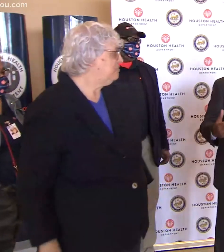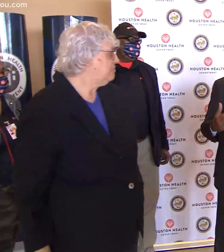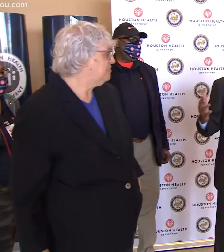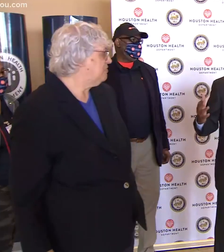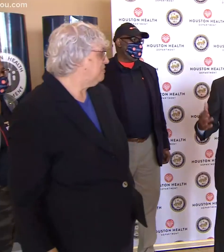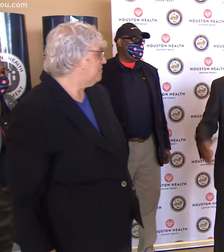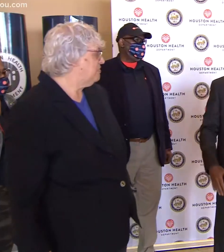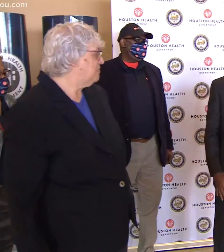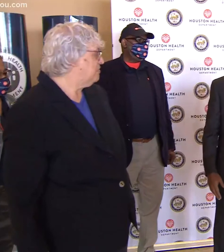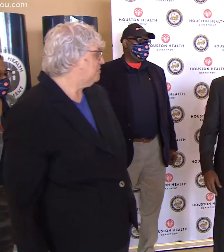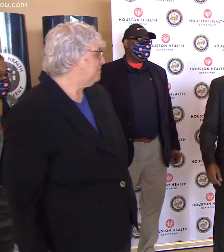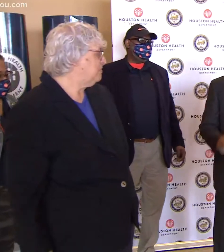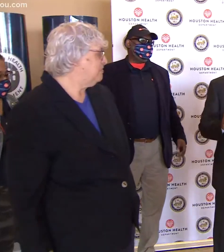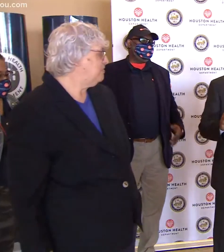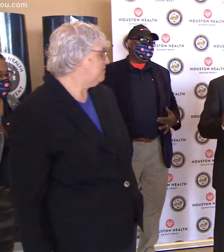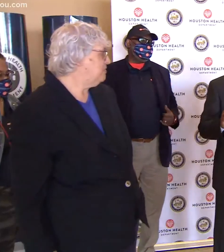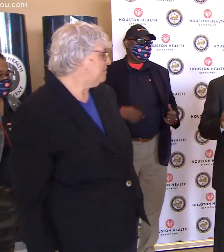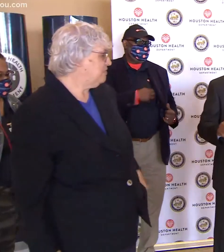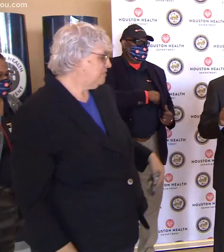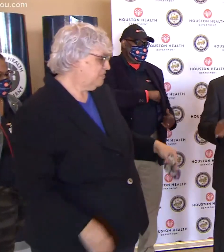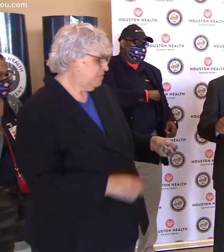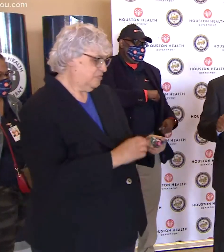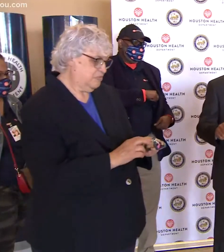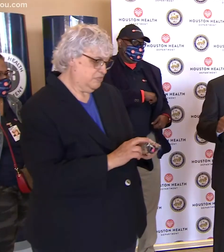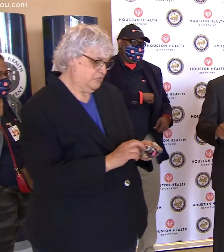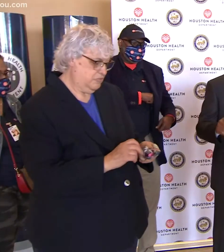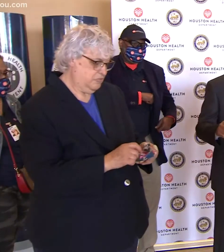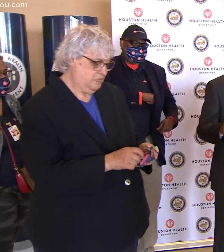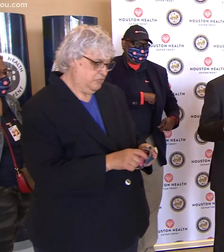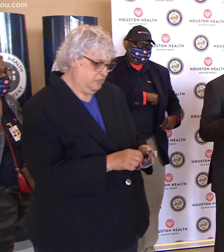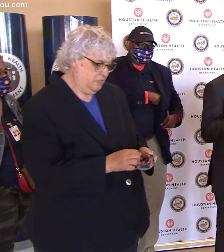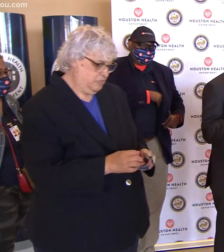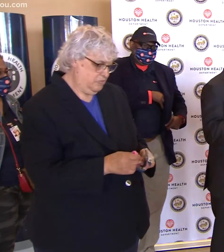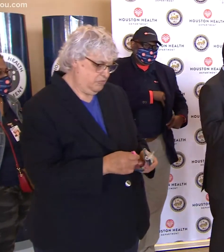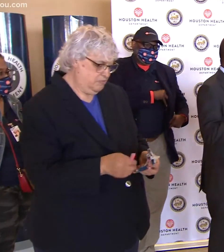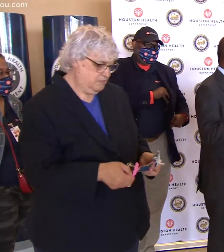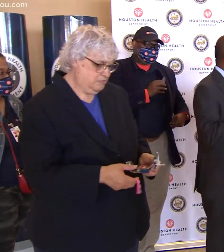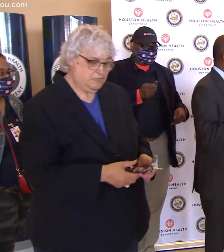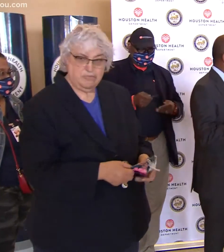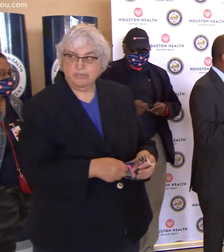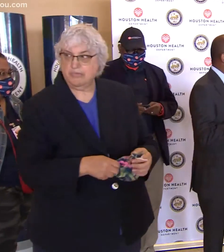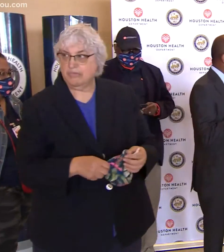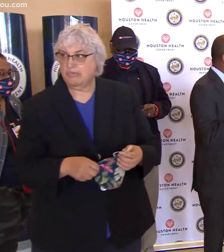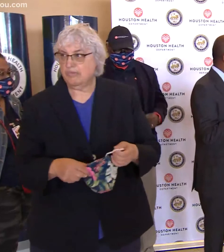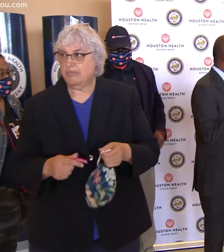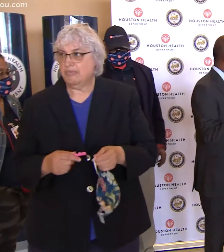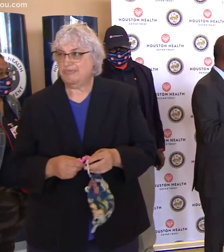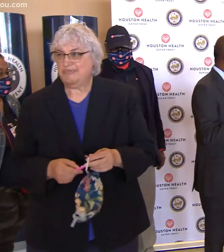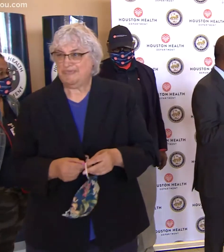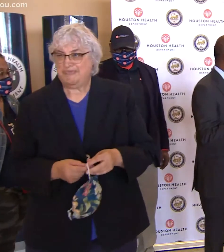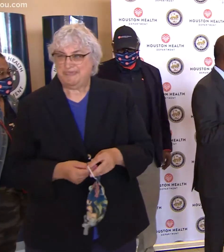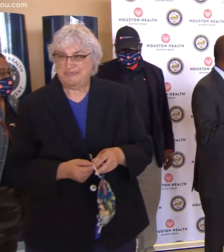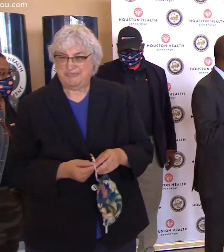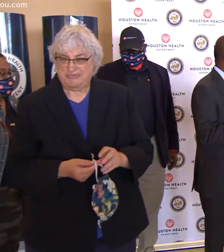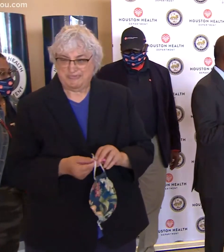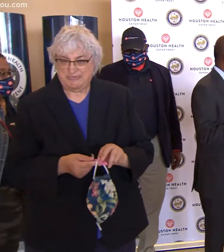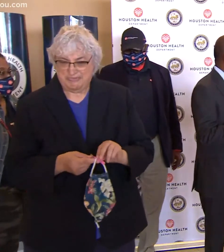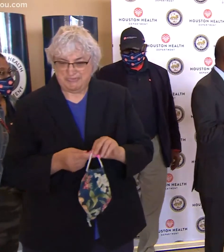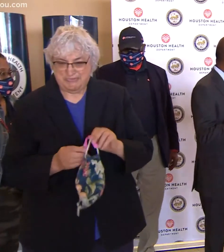a hiccup this morning, but quickly pivoted. And again, I do, Chief Satterwhite, I do want to thank